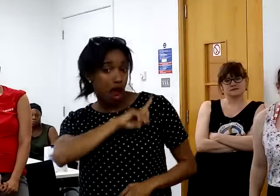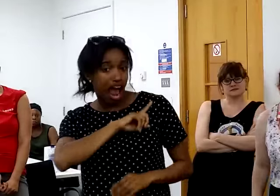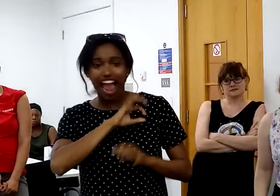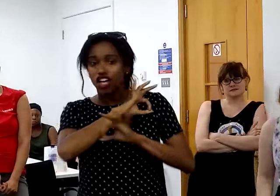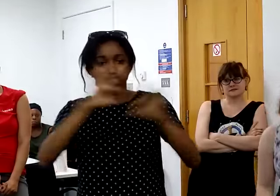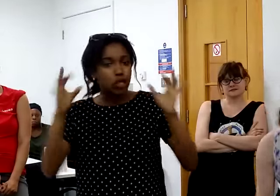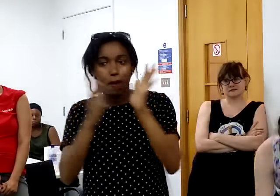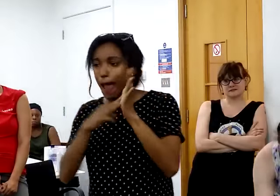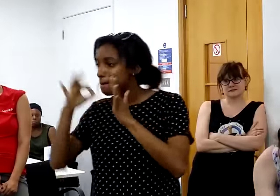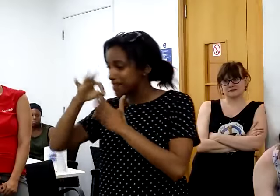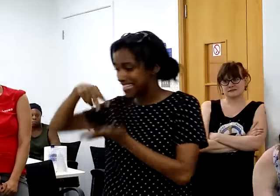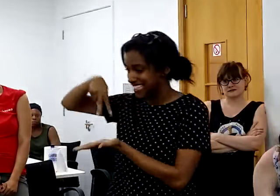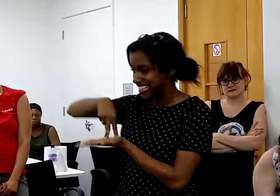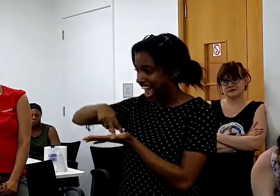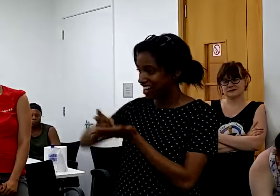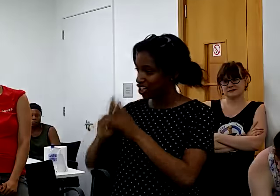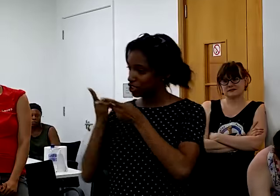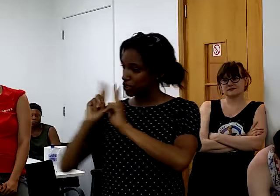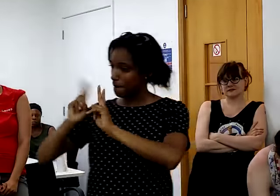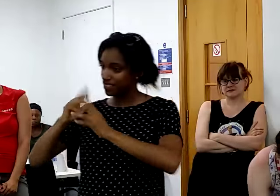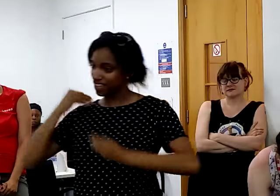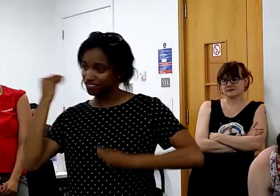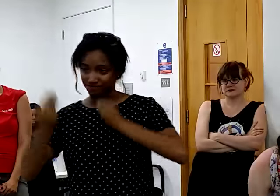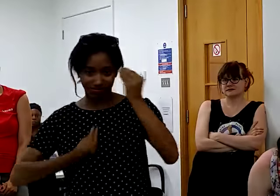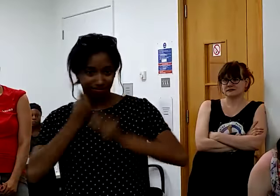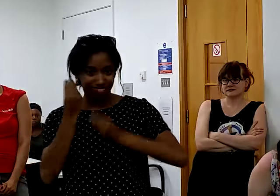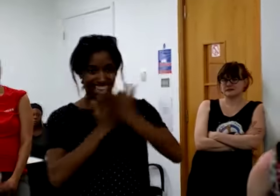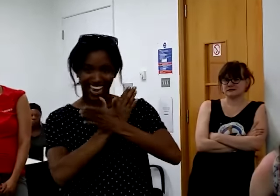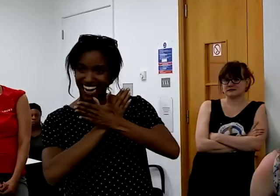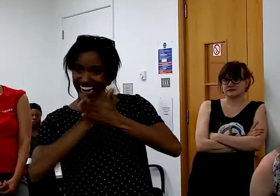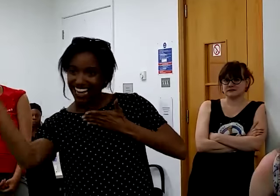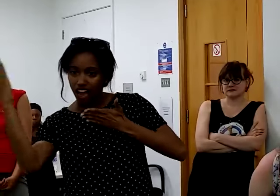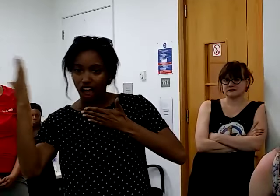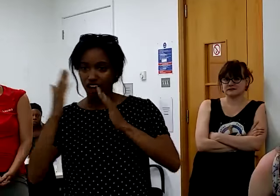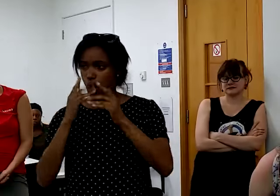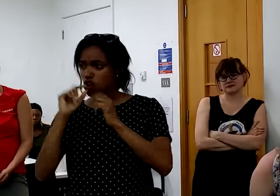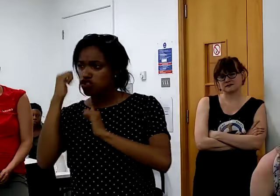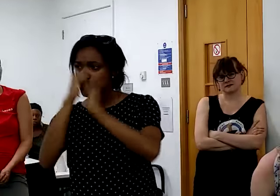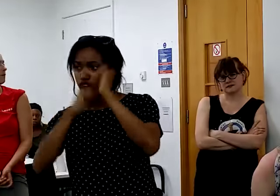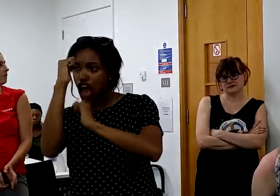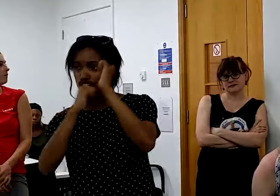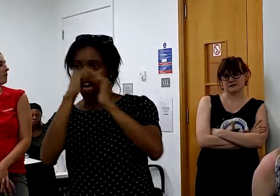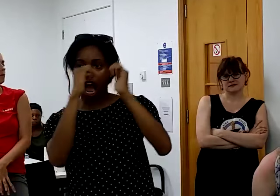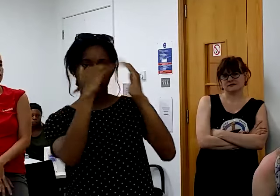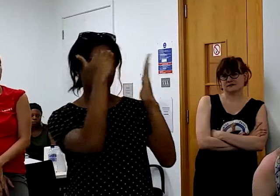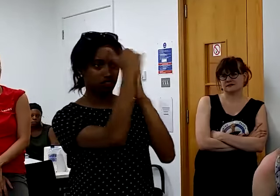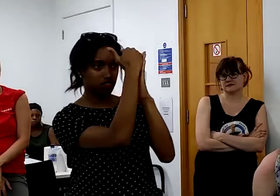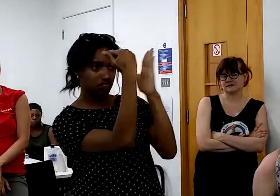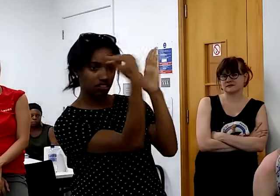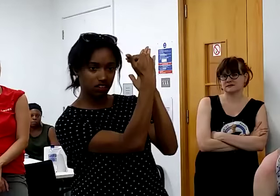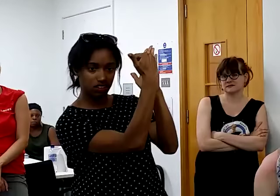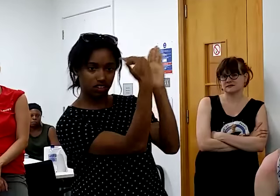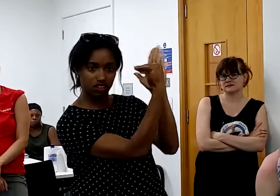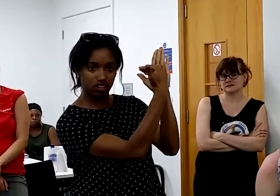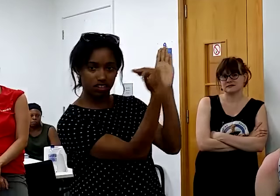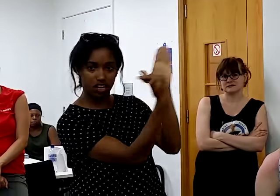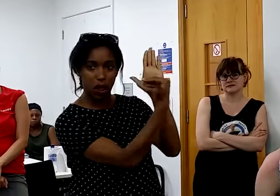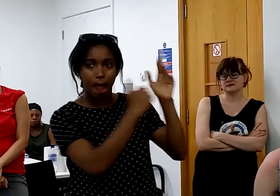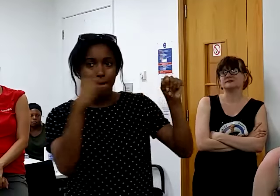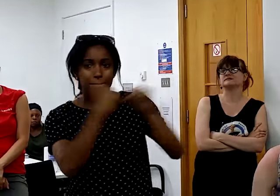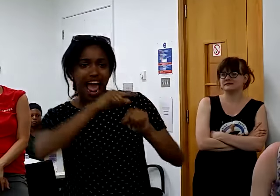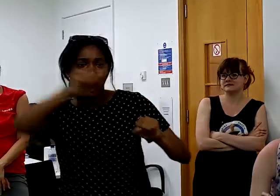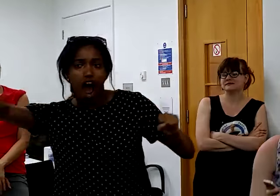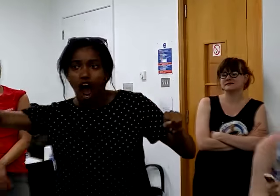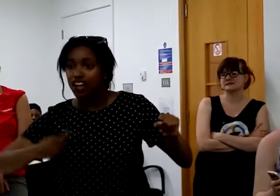get confused, and that's because you rarely see an MP standing with